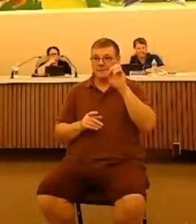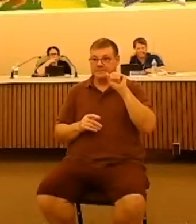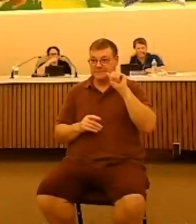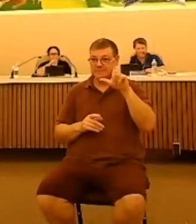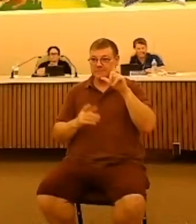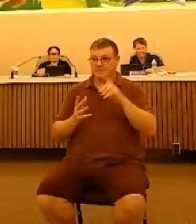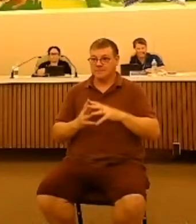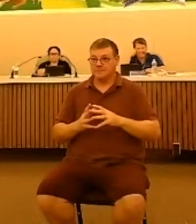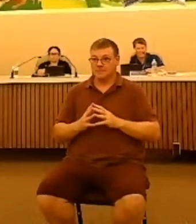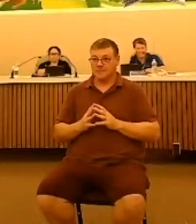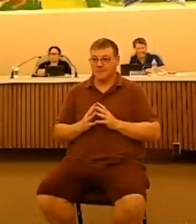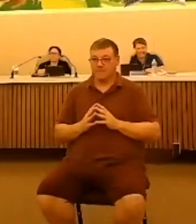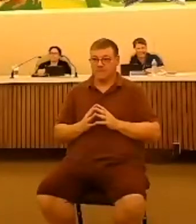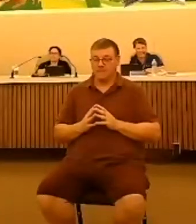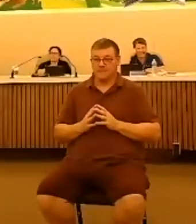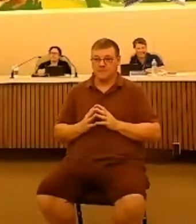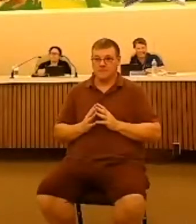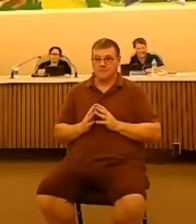guess.